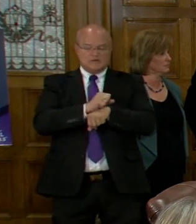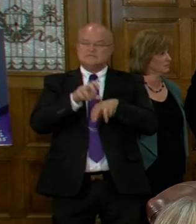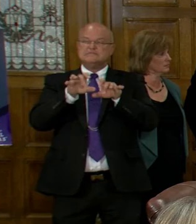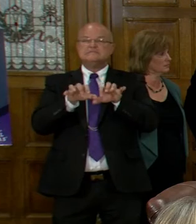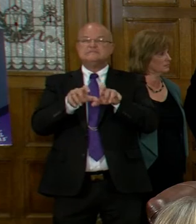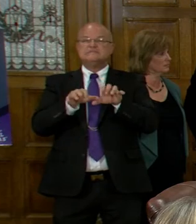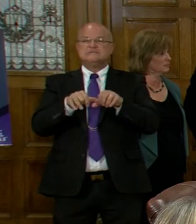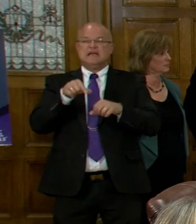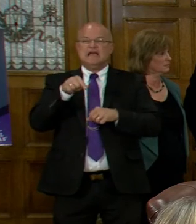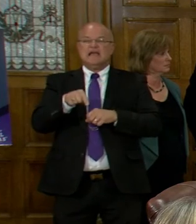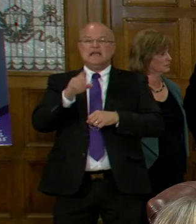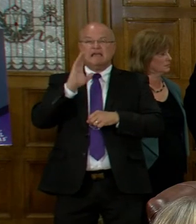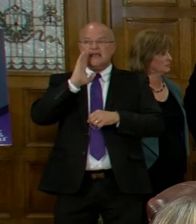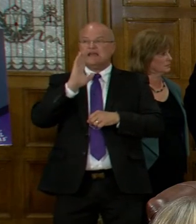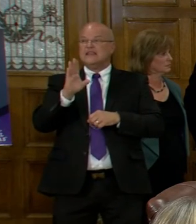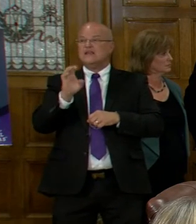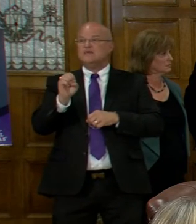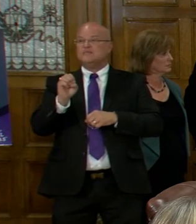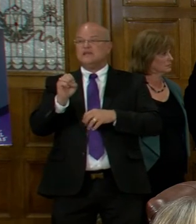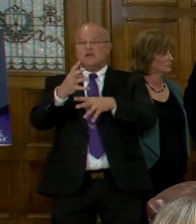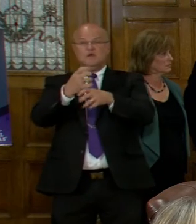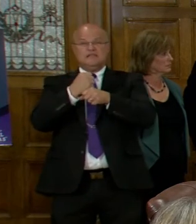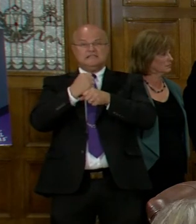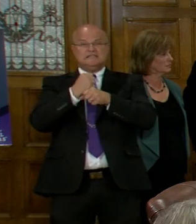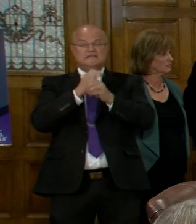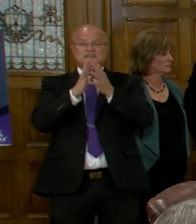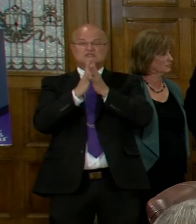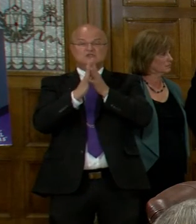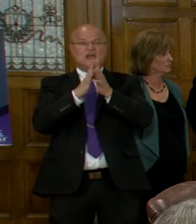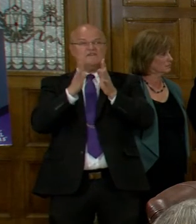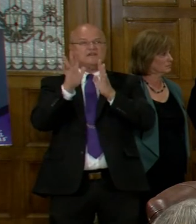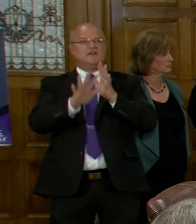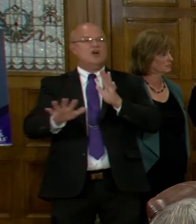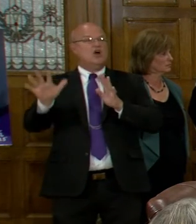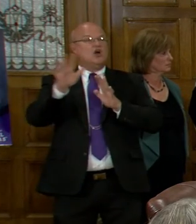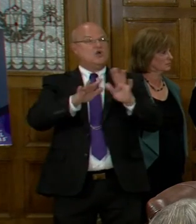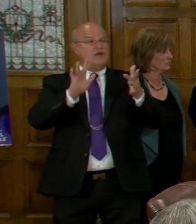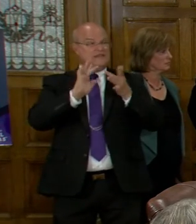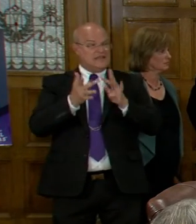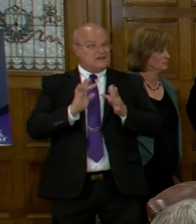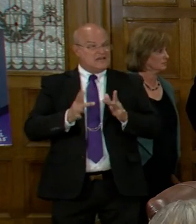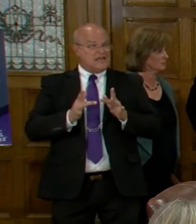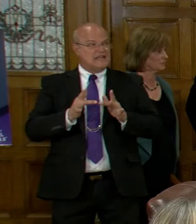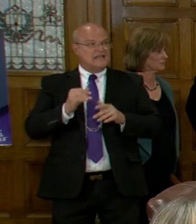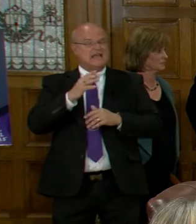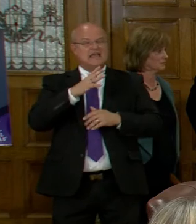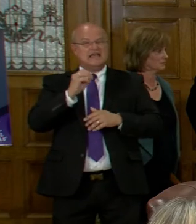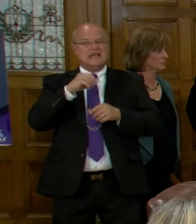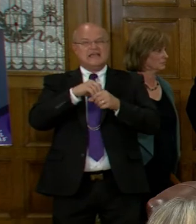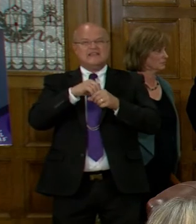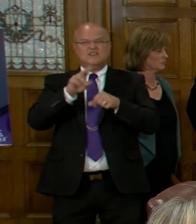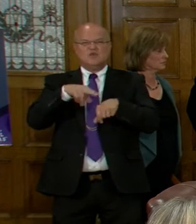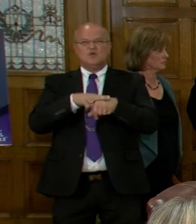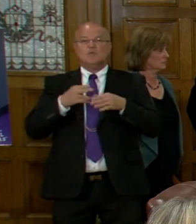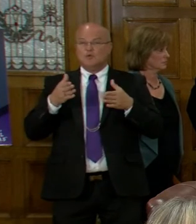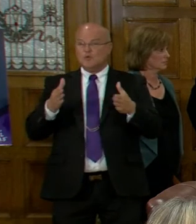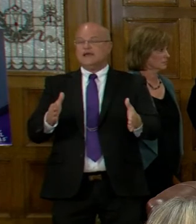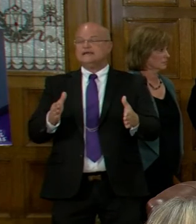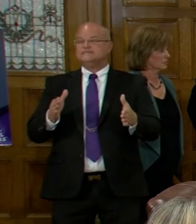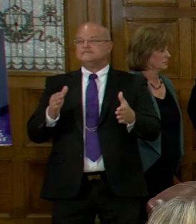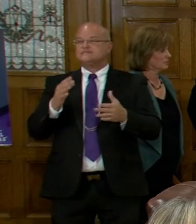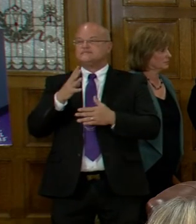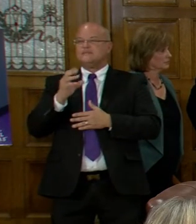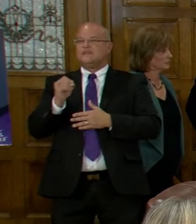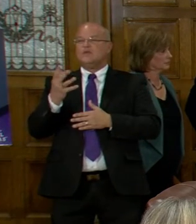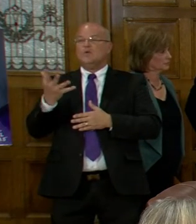And they would be receiving traffic across the internet in the usual way.